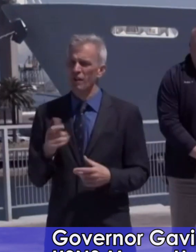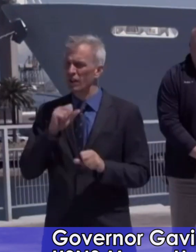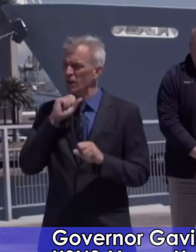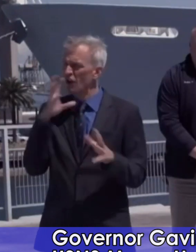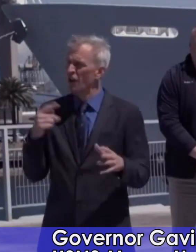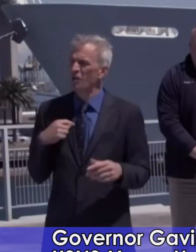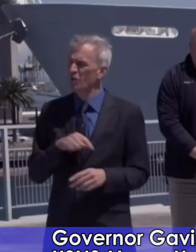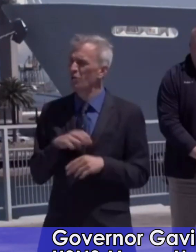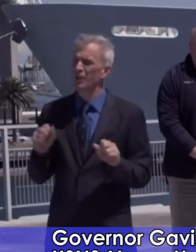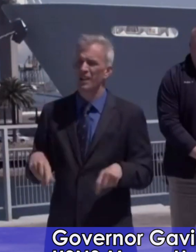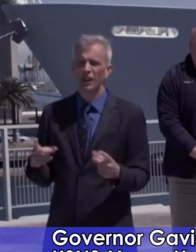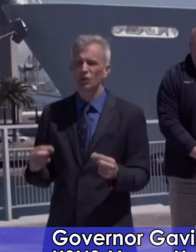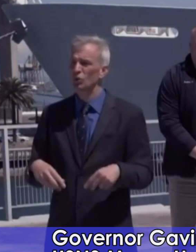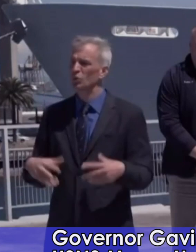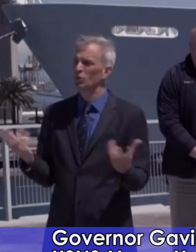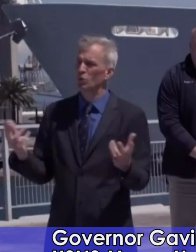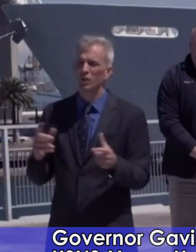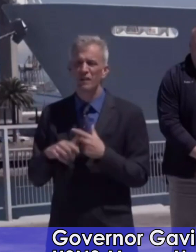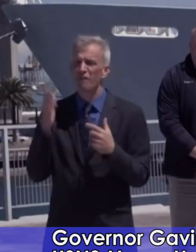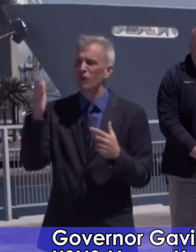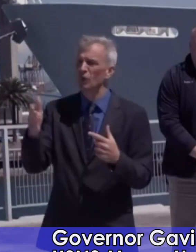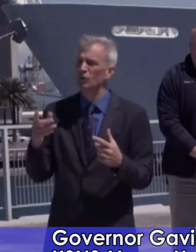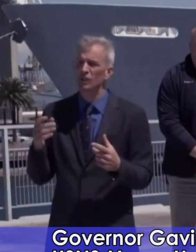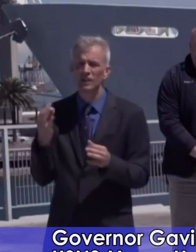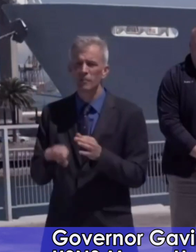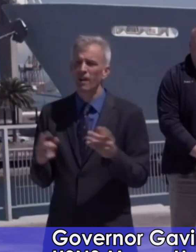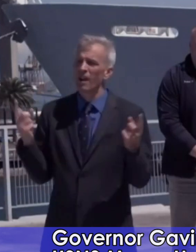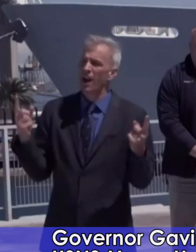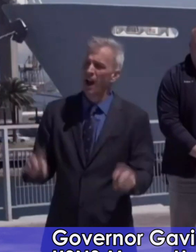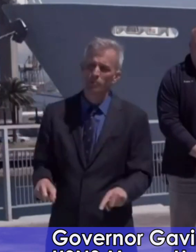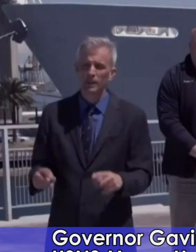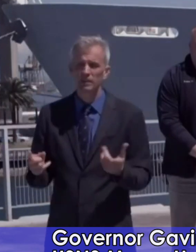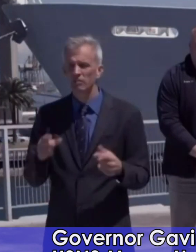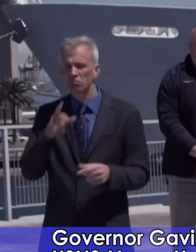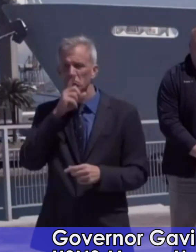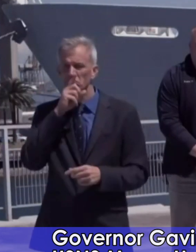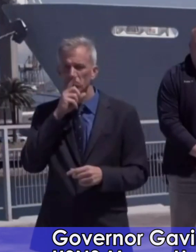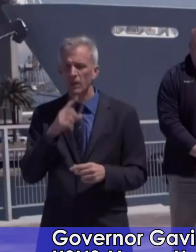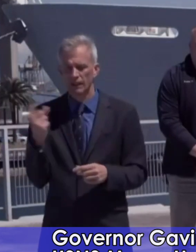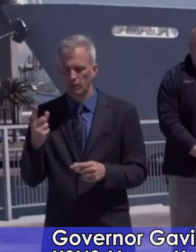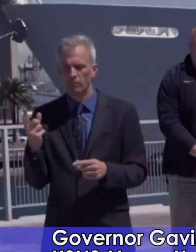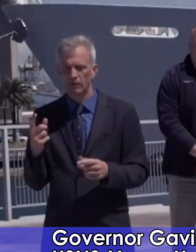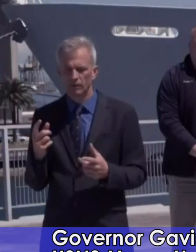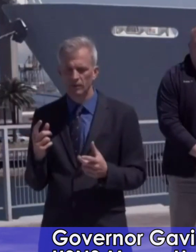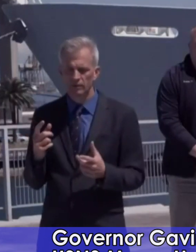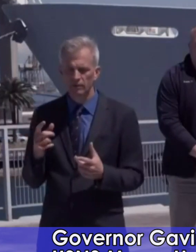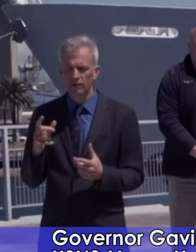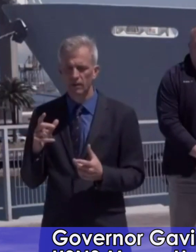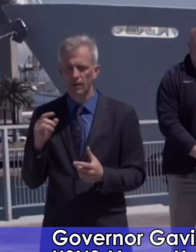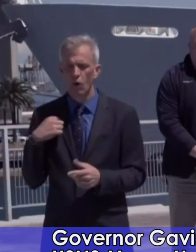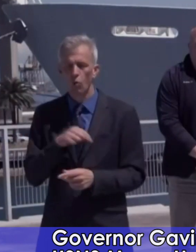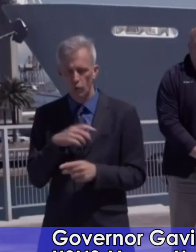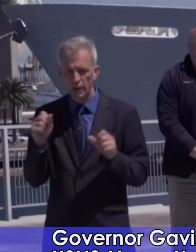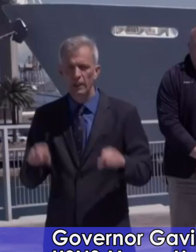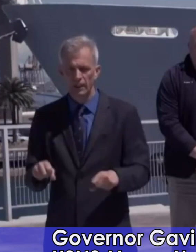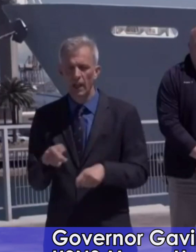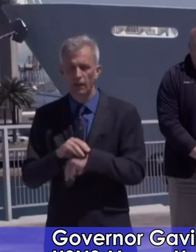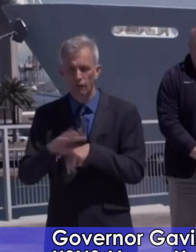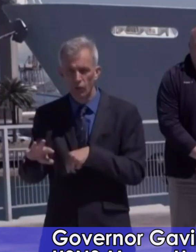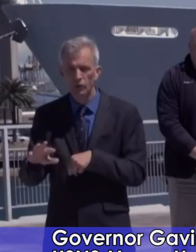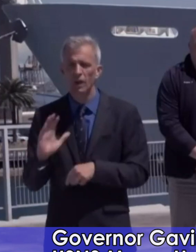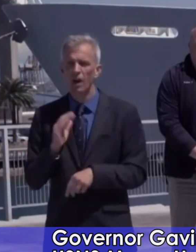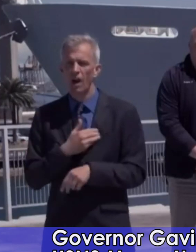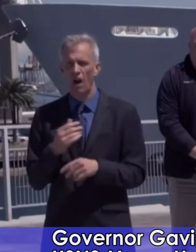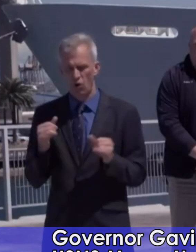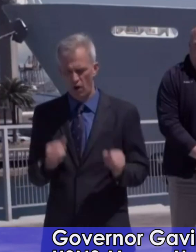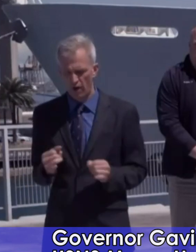We don't think the future just happens. It's not something to experience. It's something to manifest. It's our capacity, individual capacity,